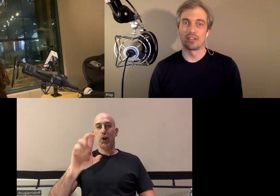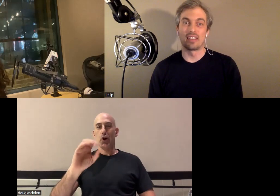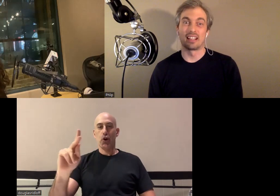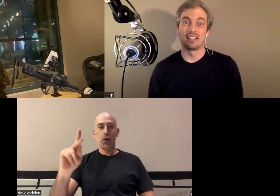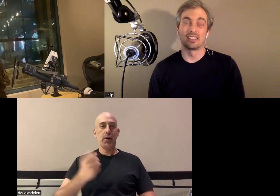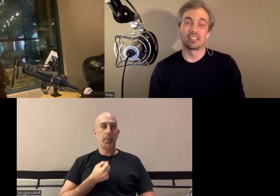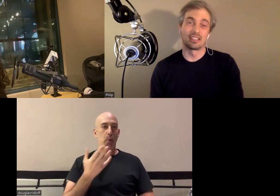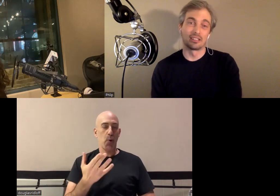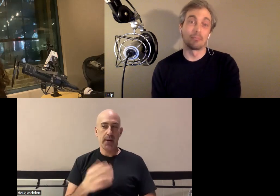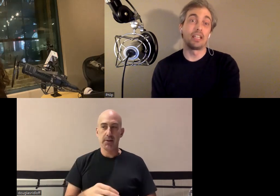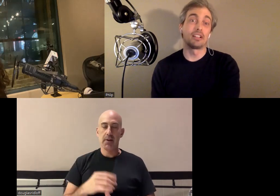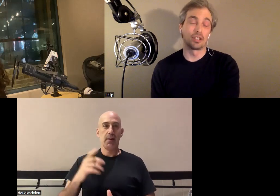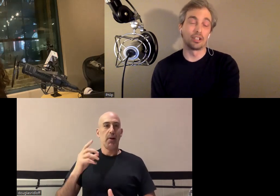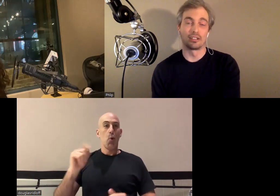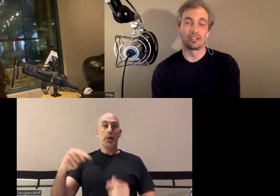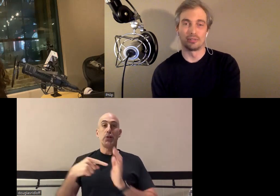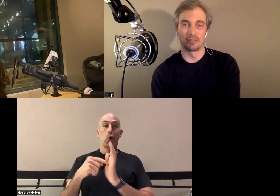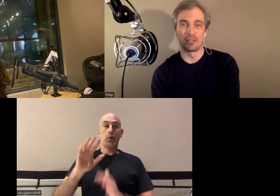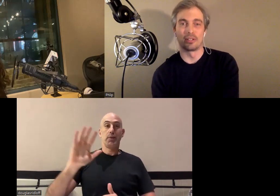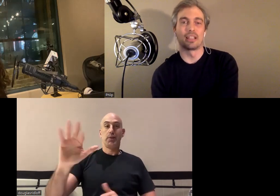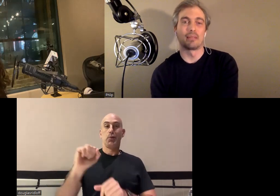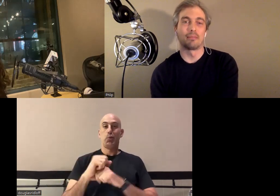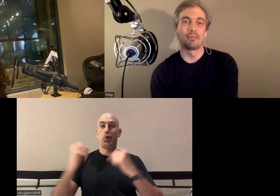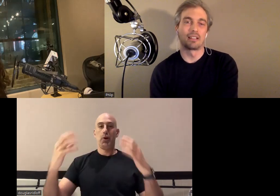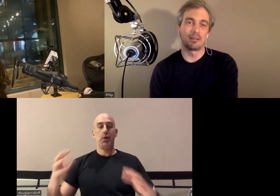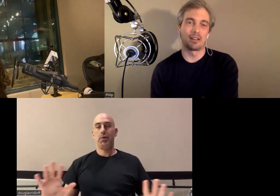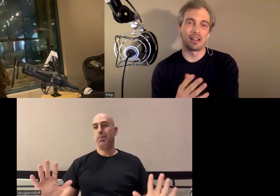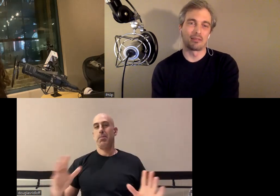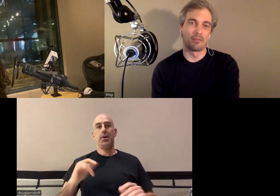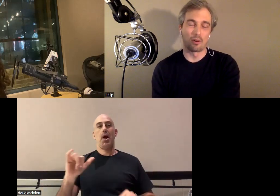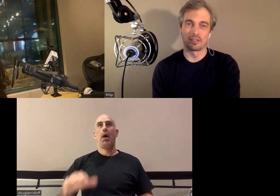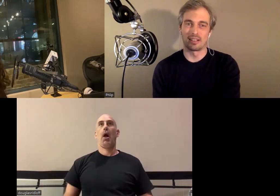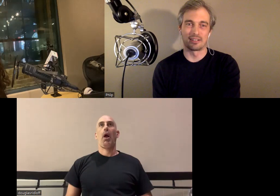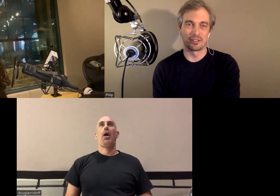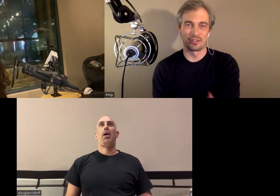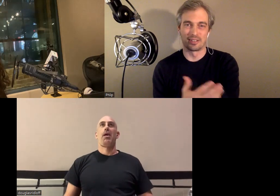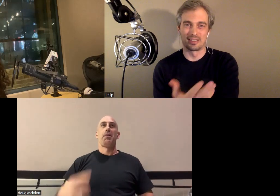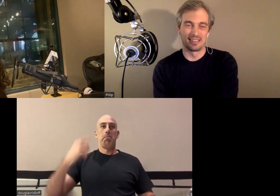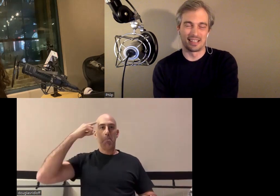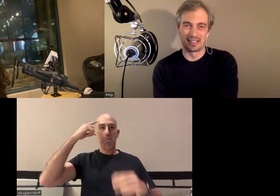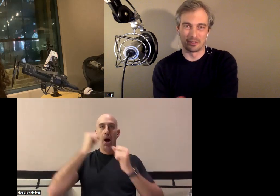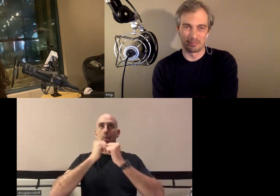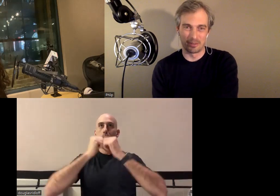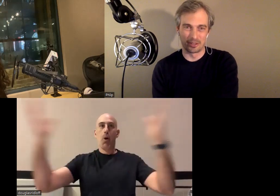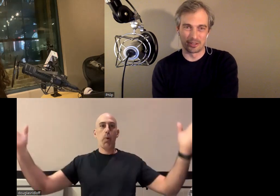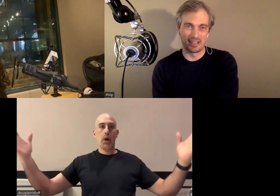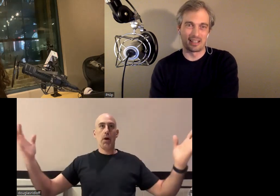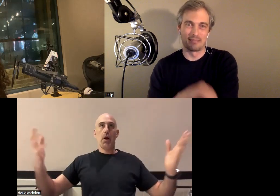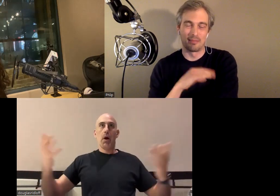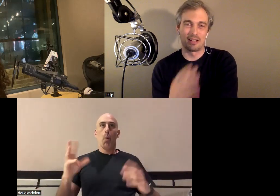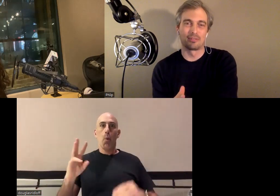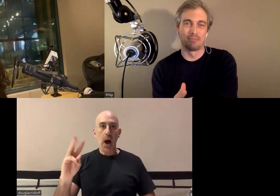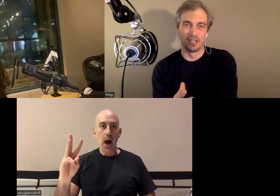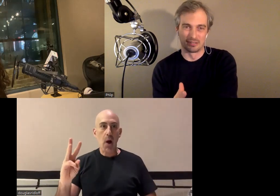being utilized for anything else until Peter Cook, who was the poet who came and performed and showed us his sign language